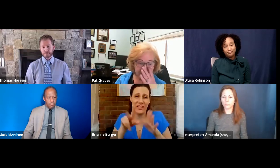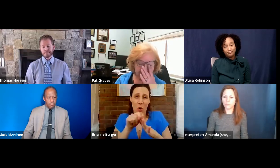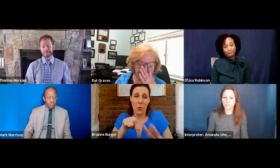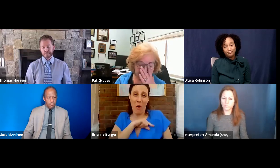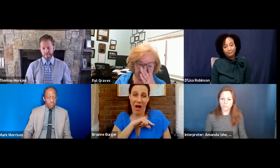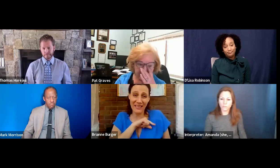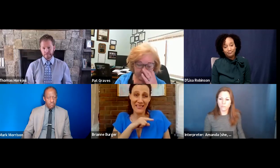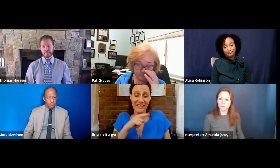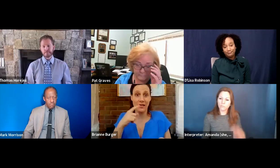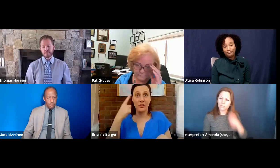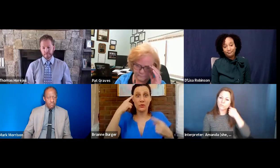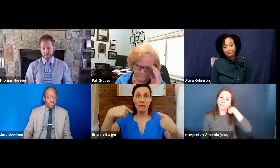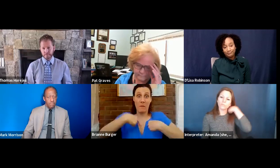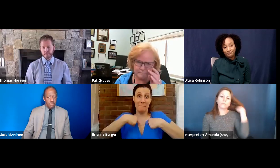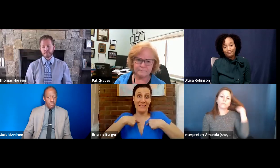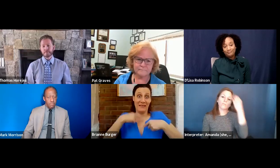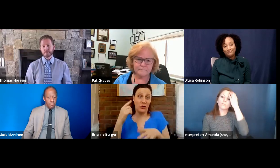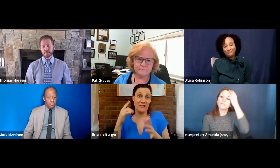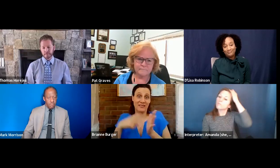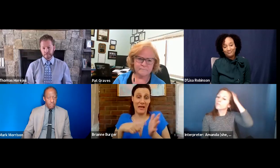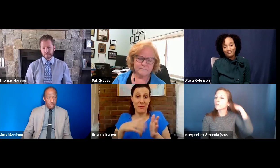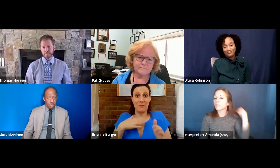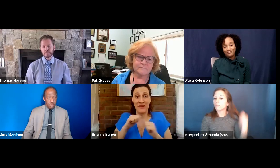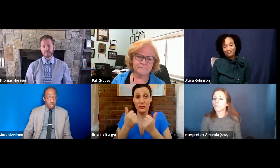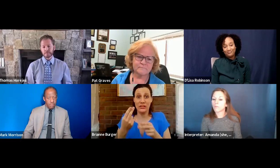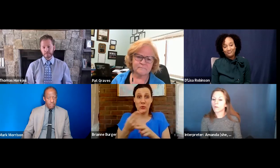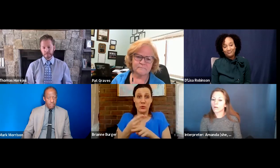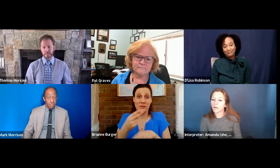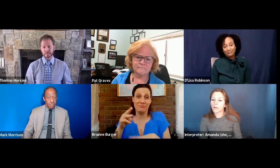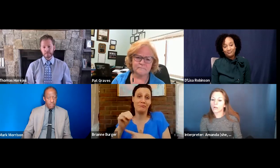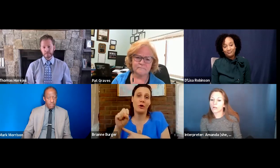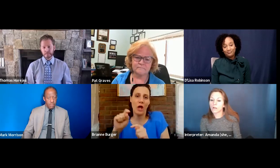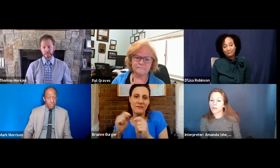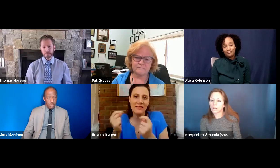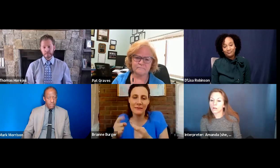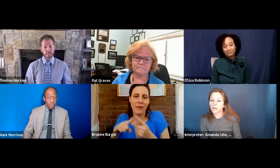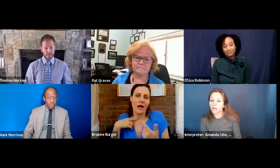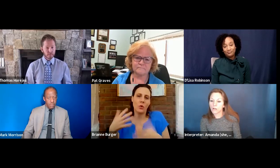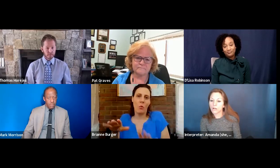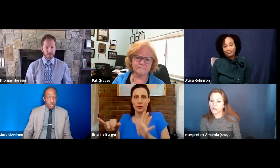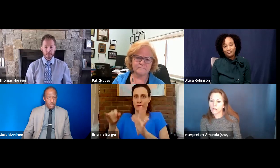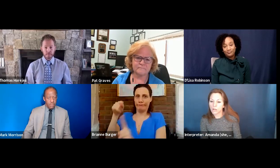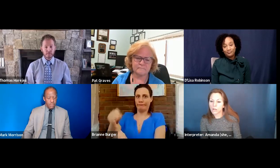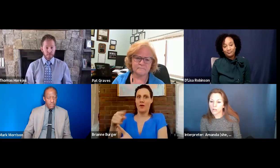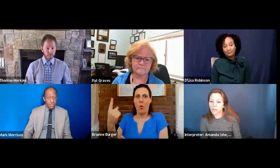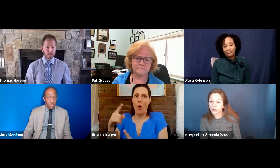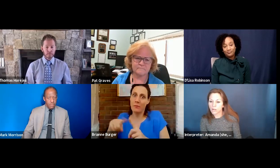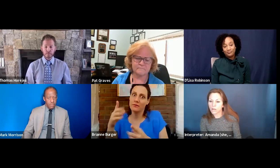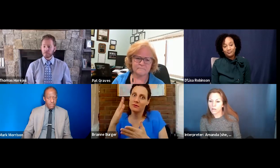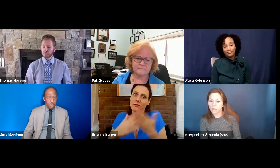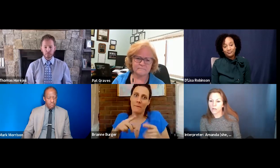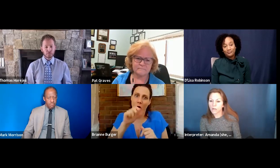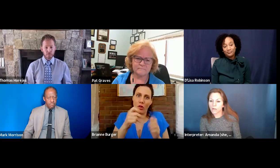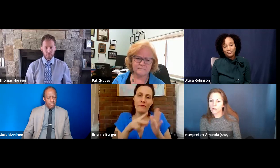lot of video platforms that do not have great video quality. And so for me, for example, my agency uses Microsoft